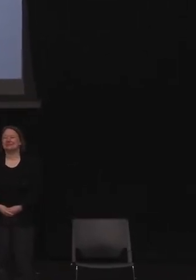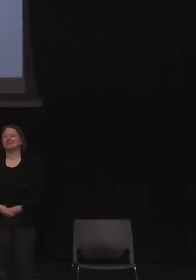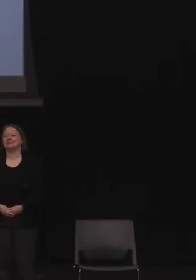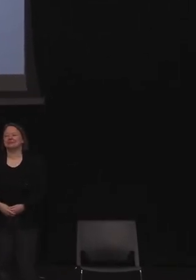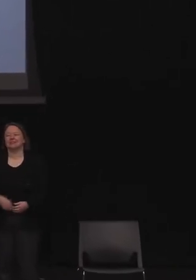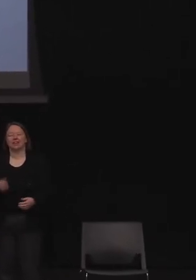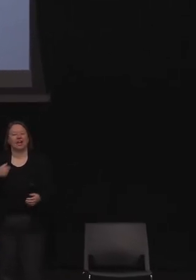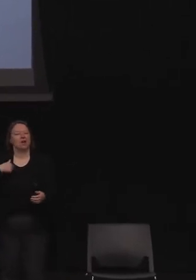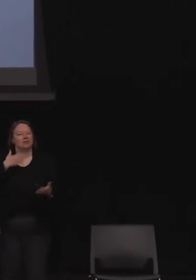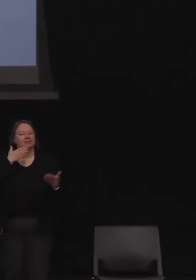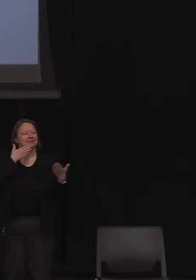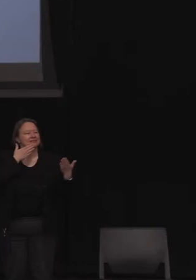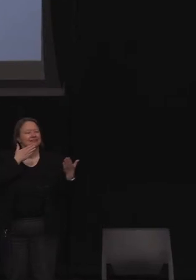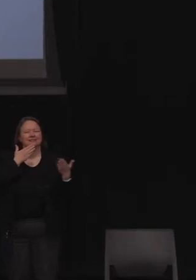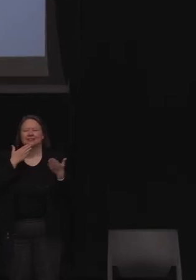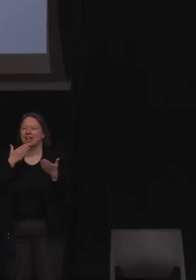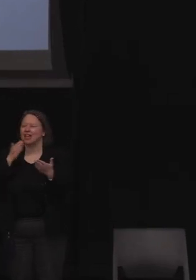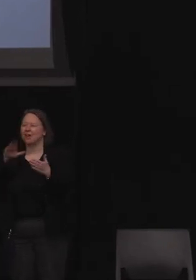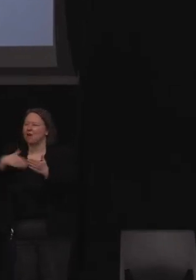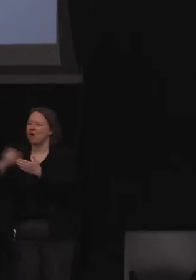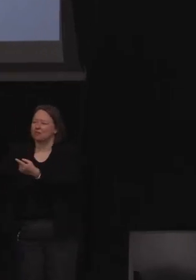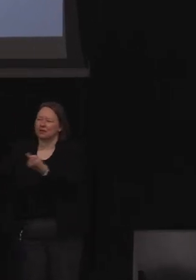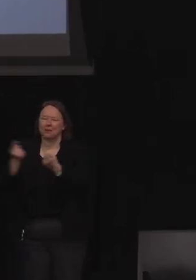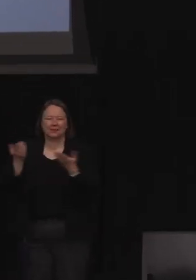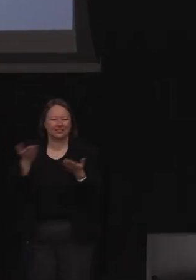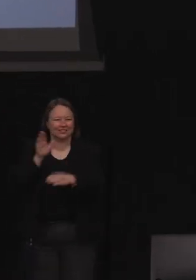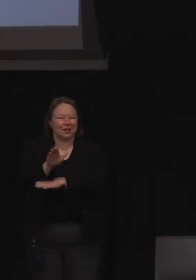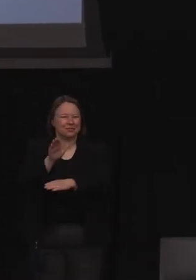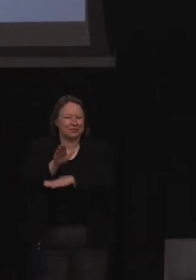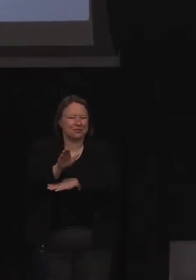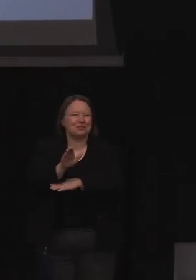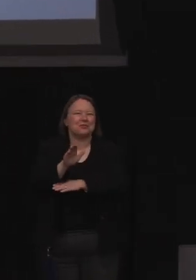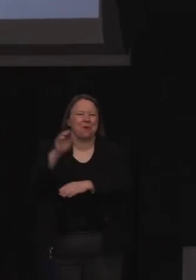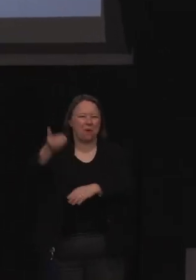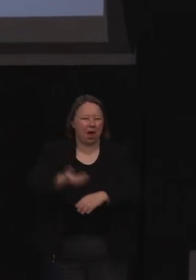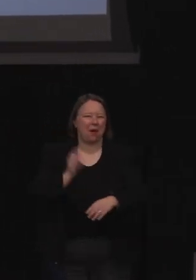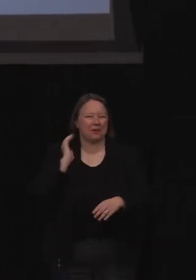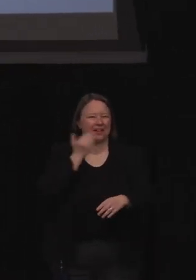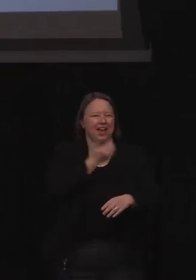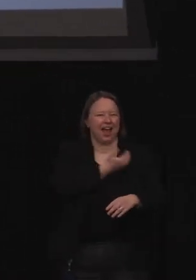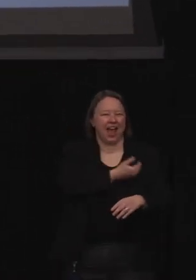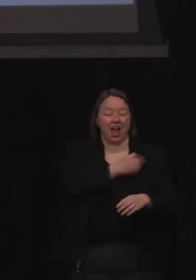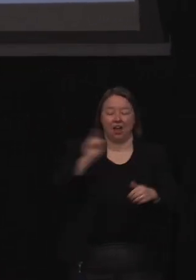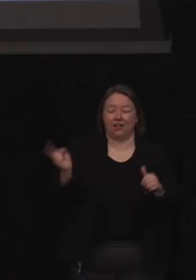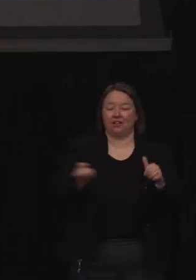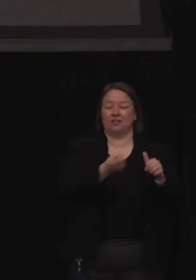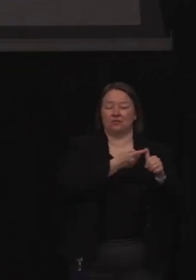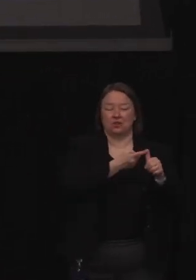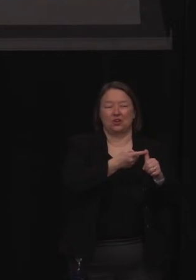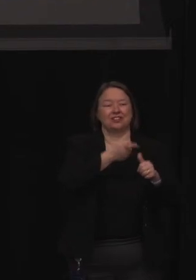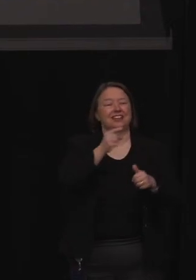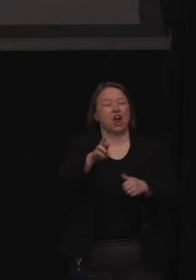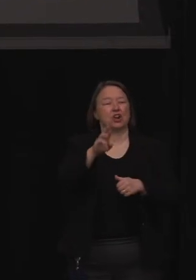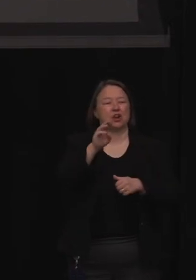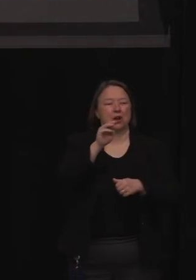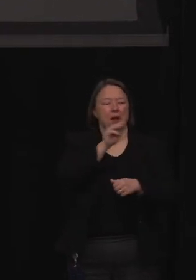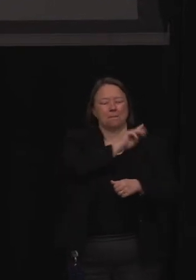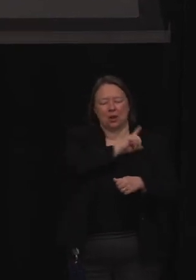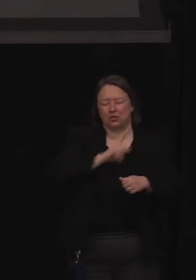Let's say thank everyone for being with us this afternoon and welcome to our inaugural Dr. Martin Luther King